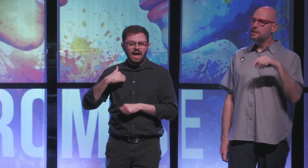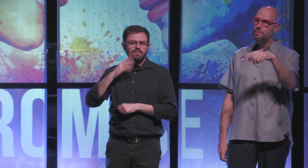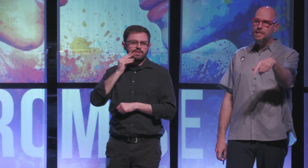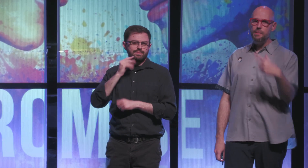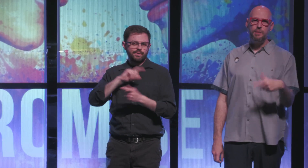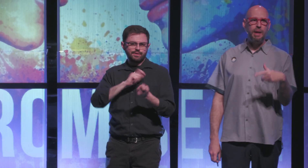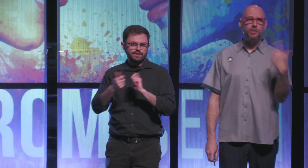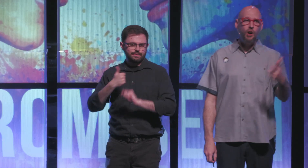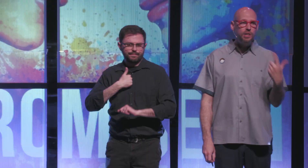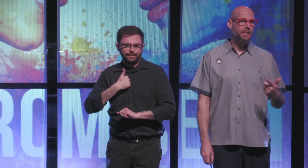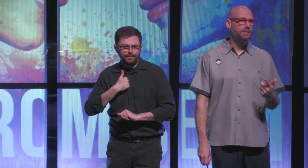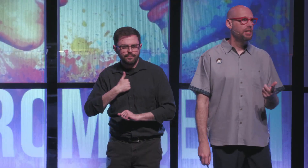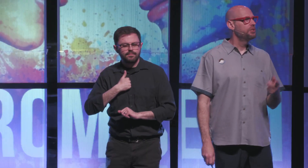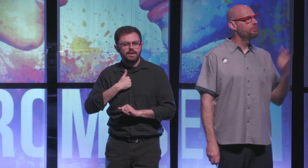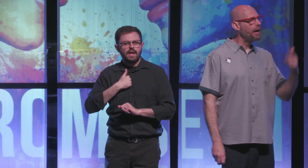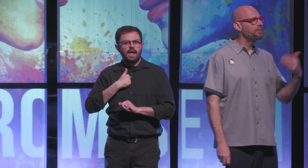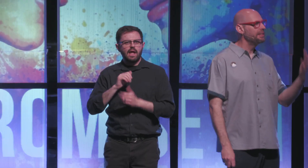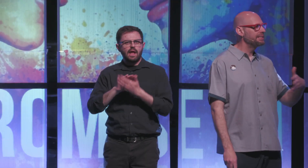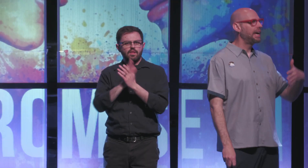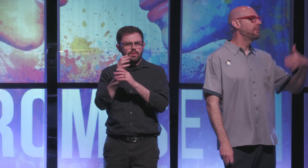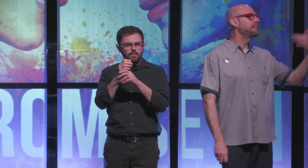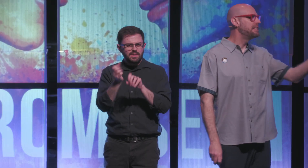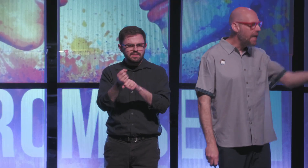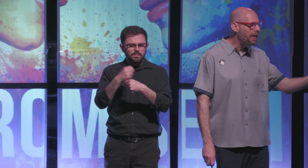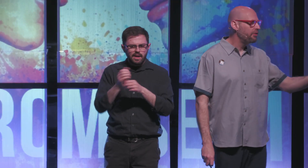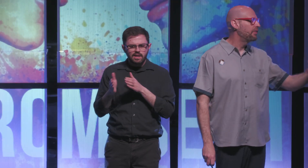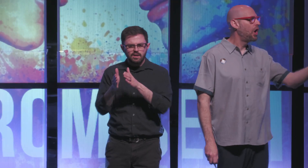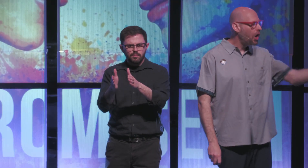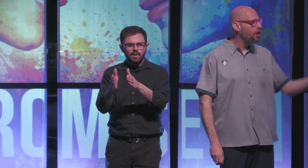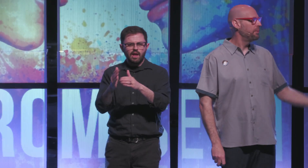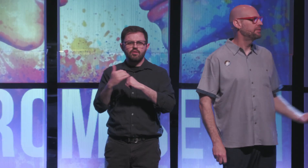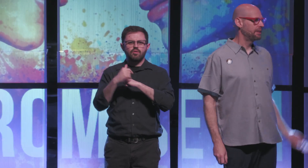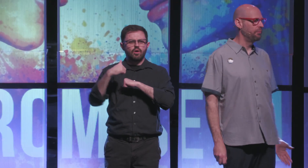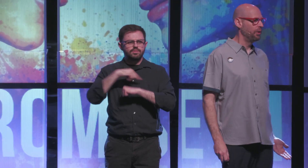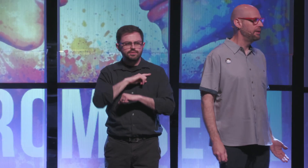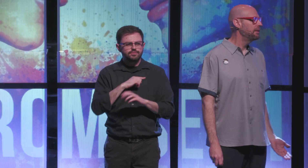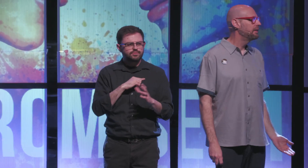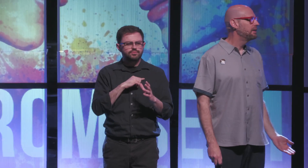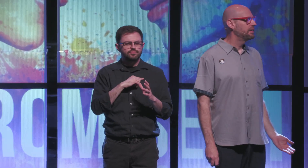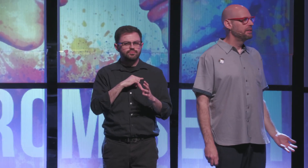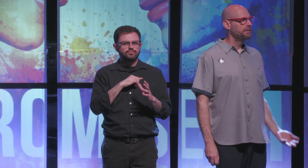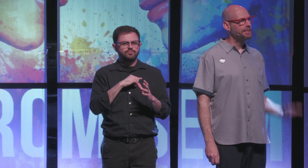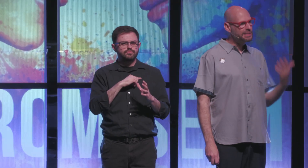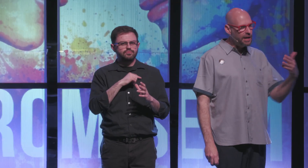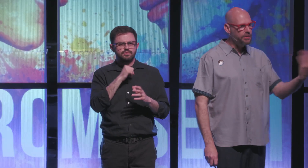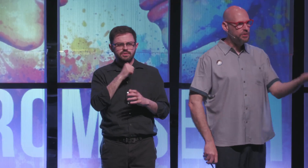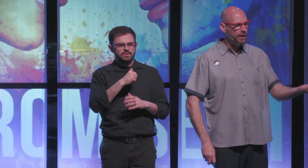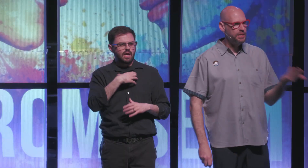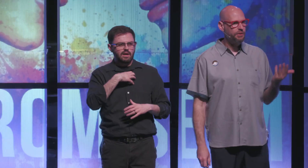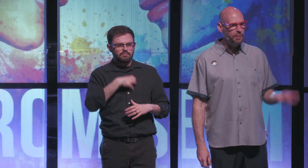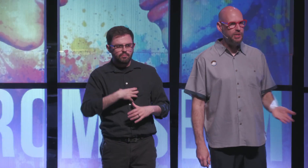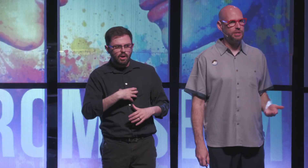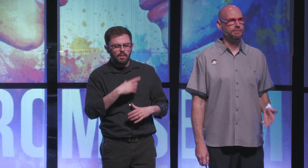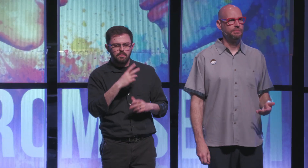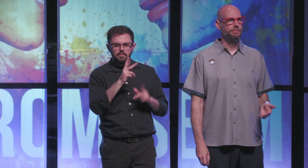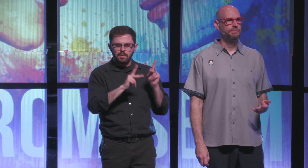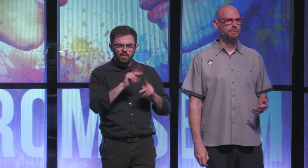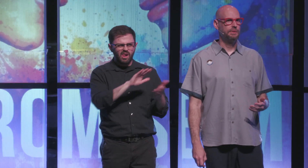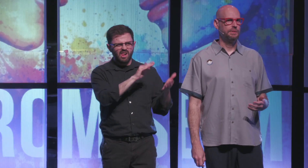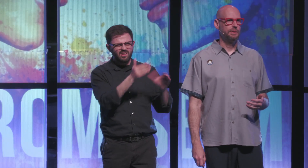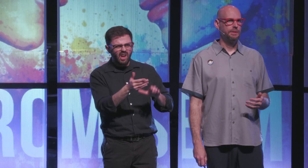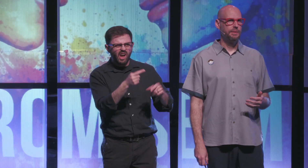And I think the peacemaking path calls us to, rather than desire the death or the harm of someone, to desire their transformation,